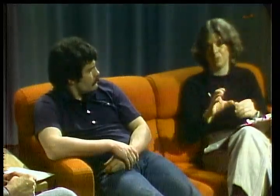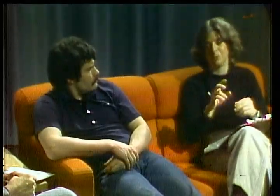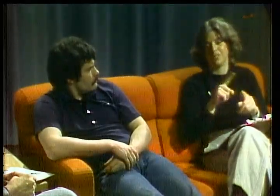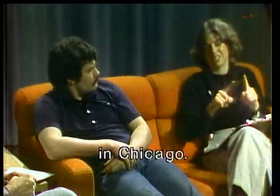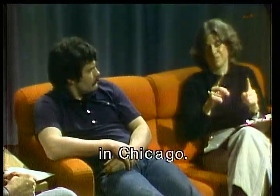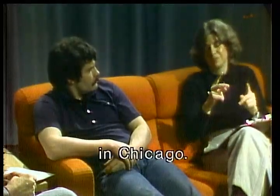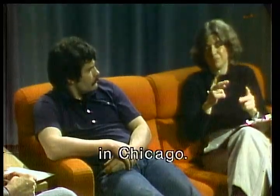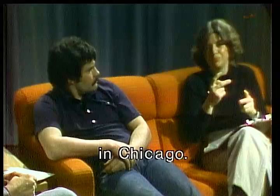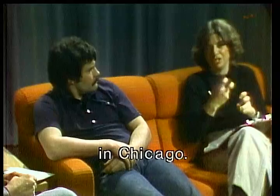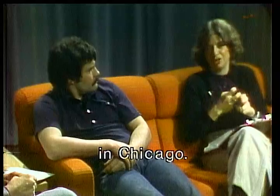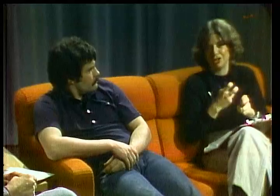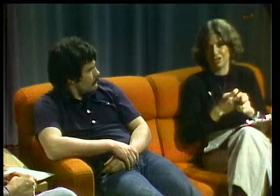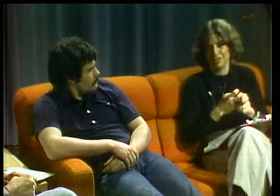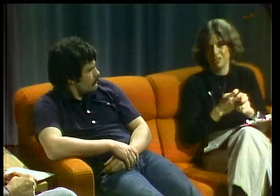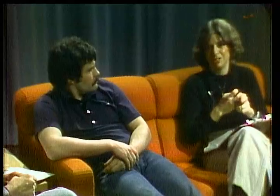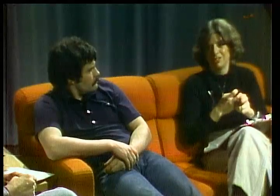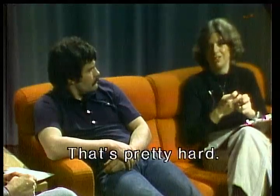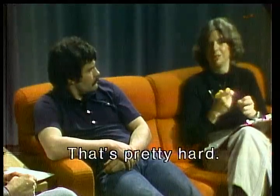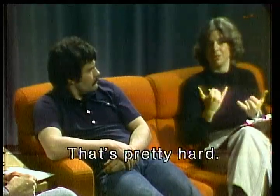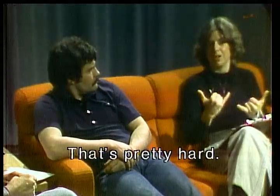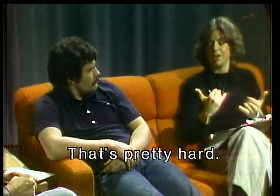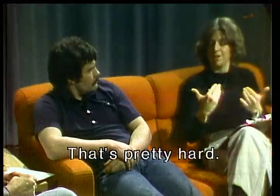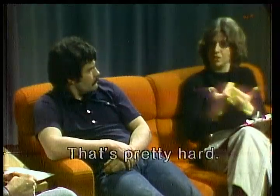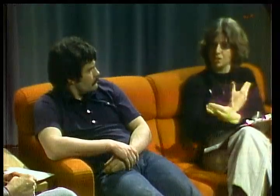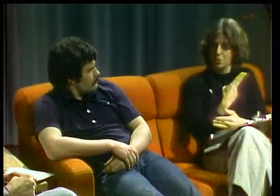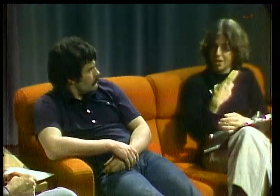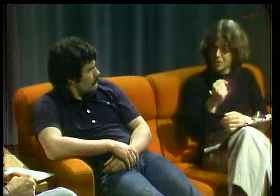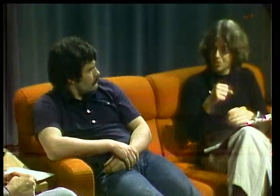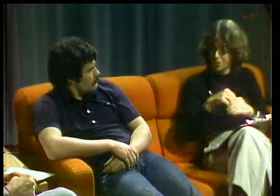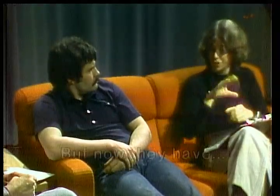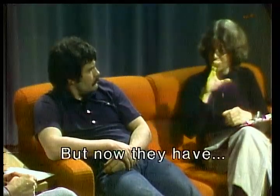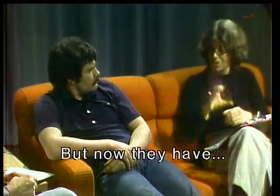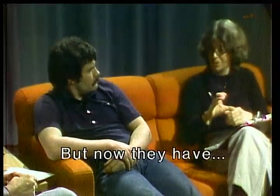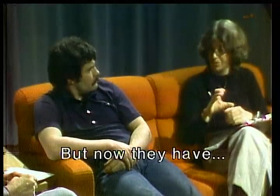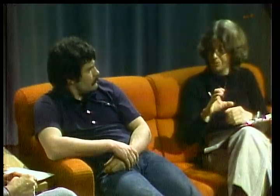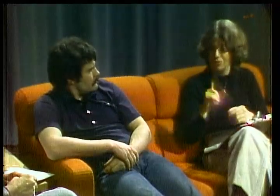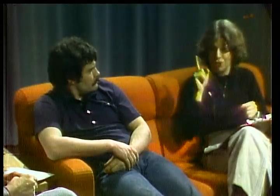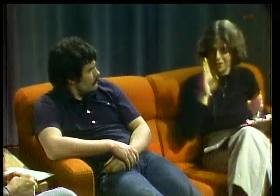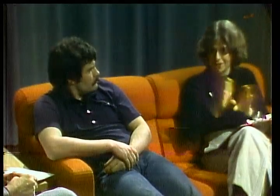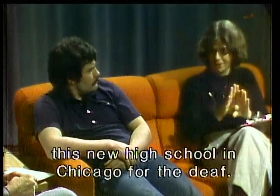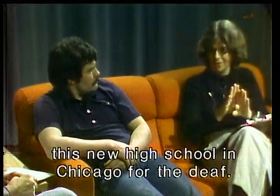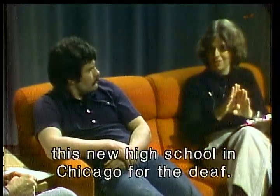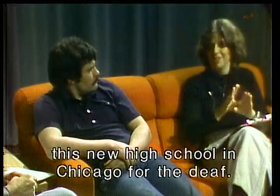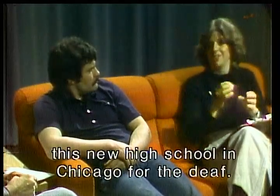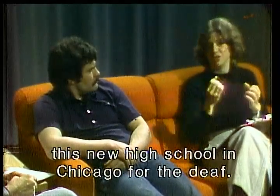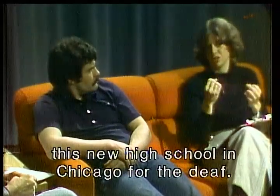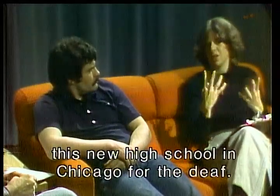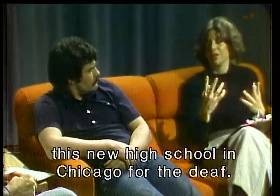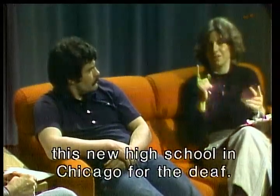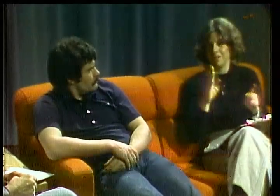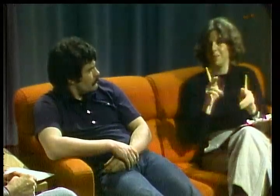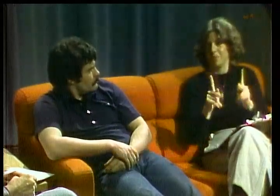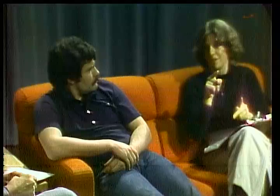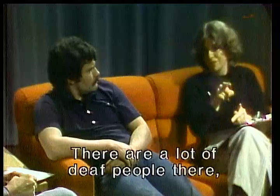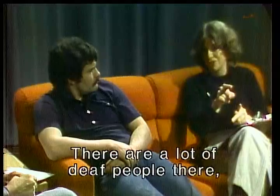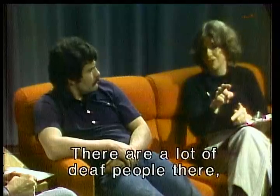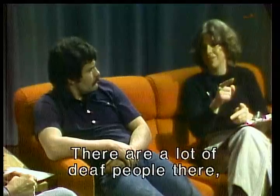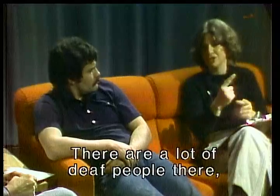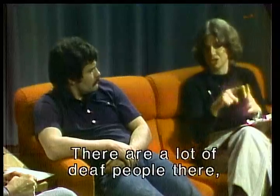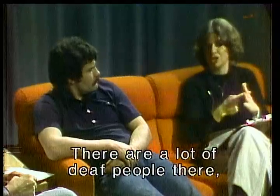that's pretty hard. But now they have this new high school in Chicago for the deaf, and there's a lot of deaf people there, and they're starting